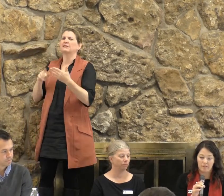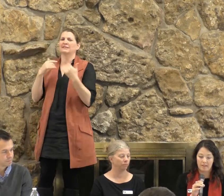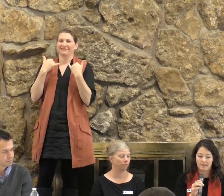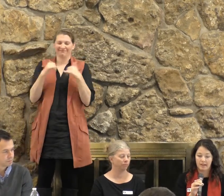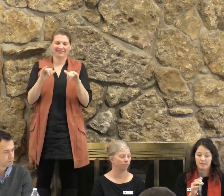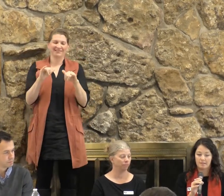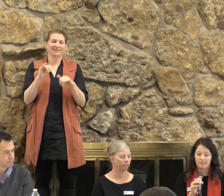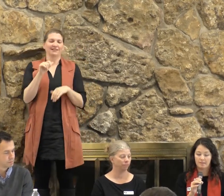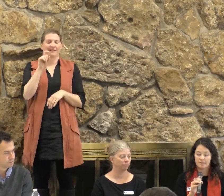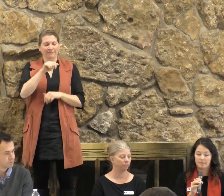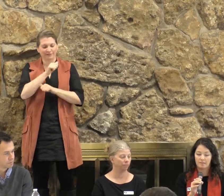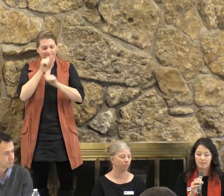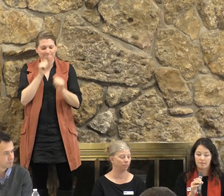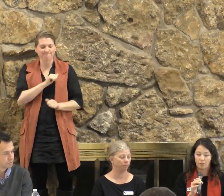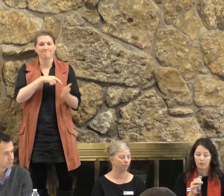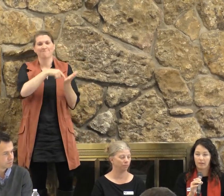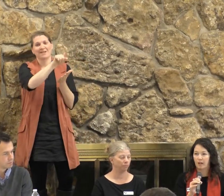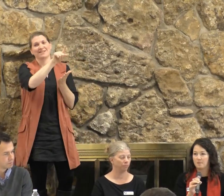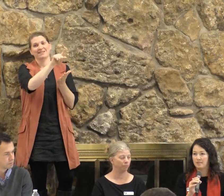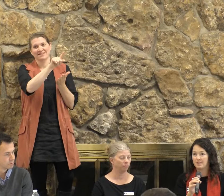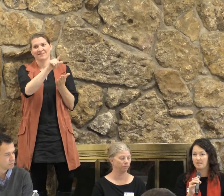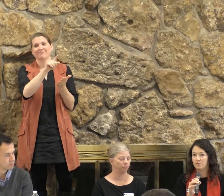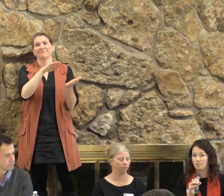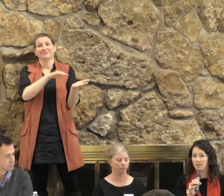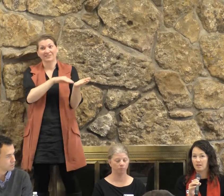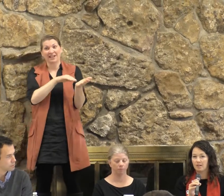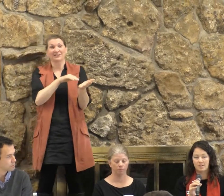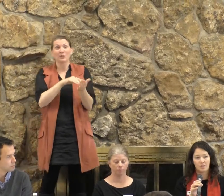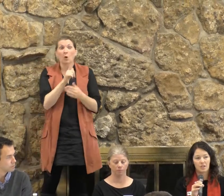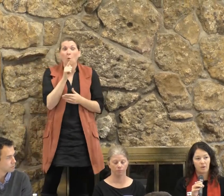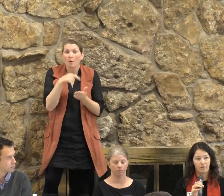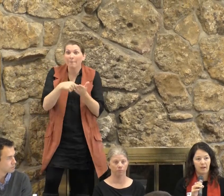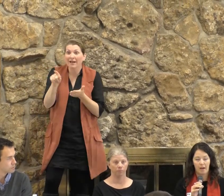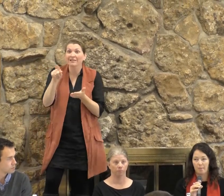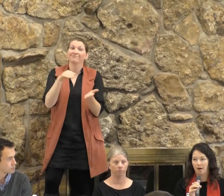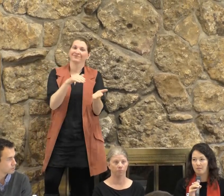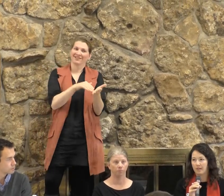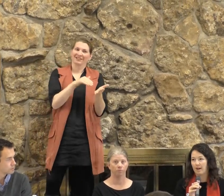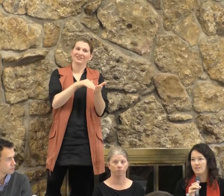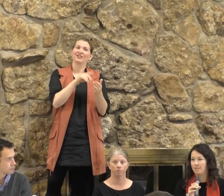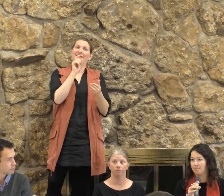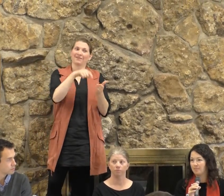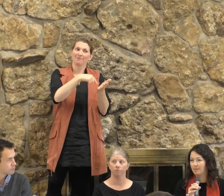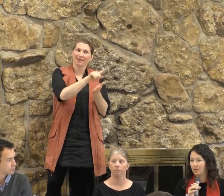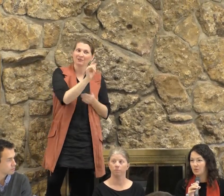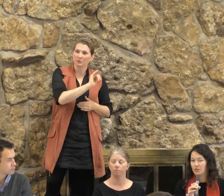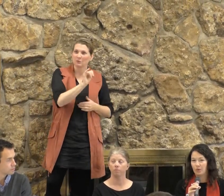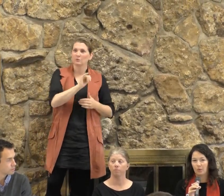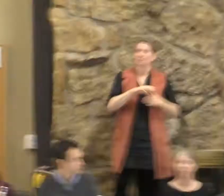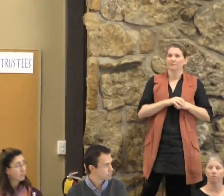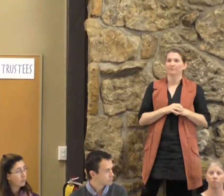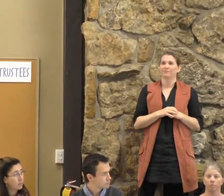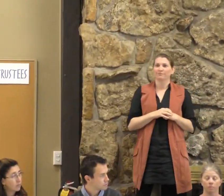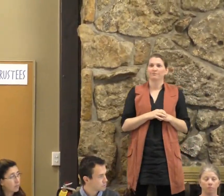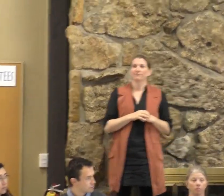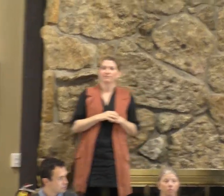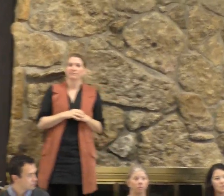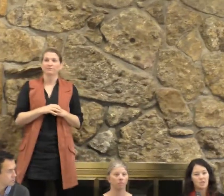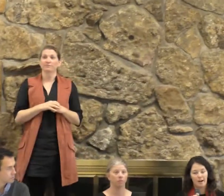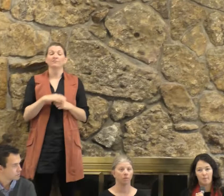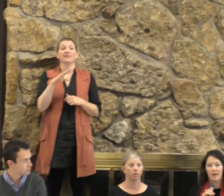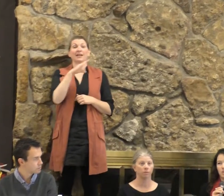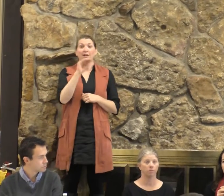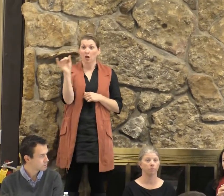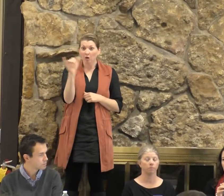One of the things that really helps me as an interpreter is to know that I'm part of the care team. So you guys